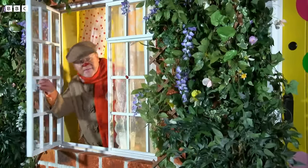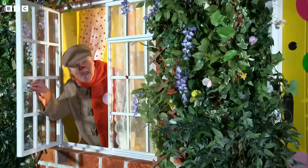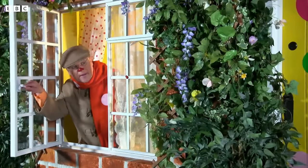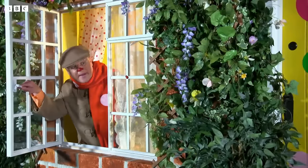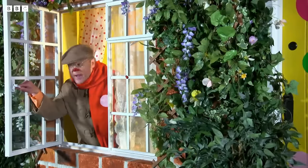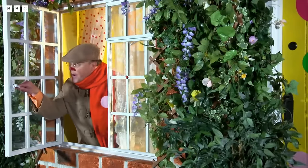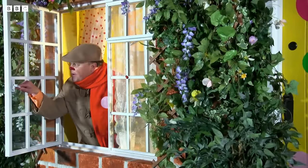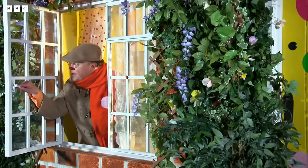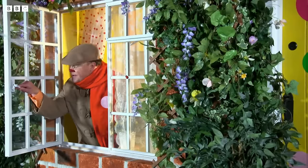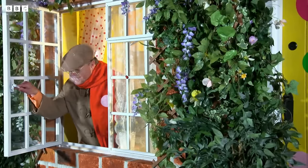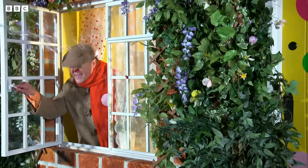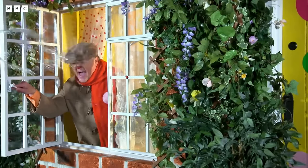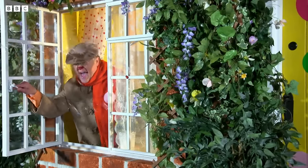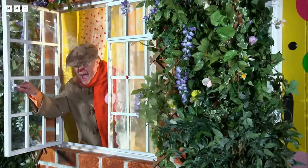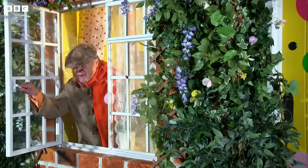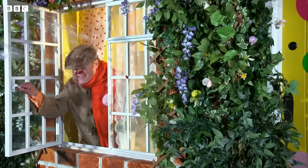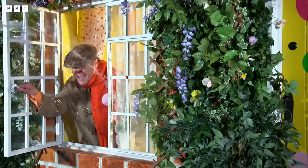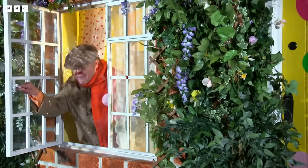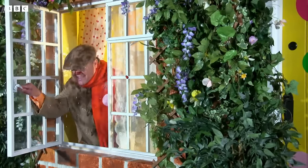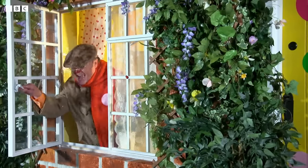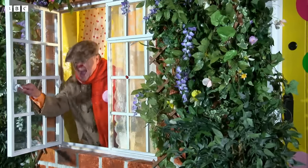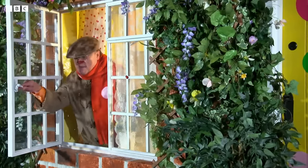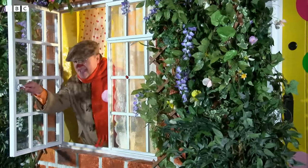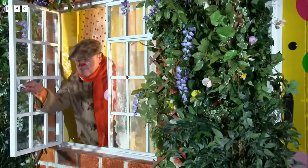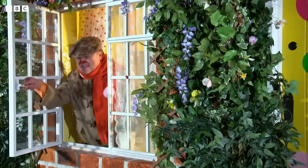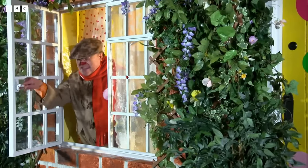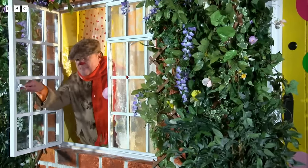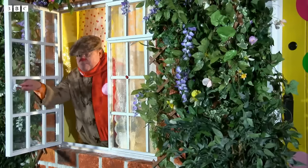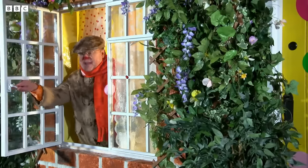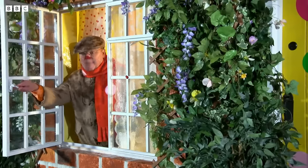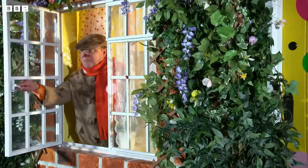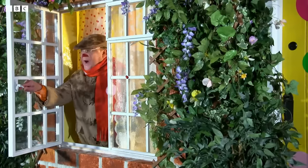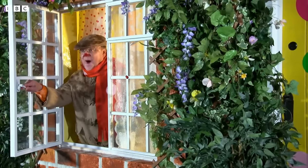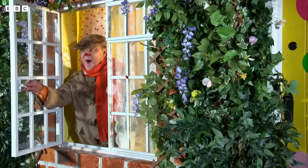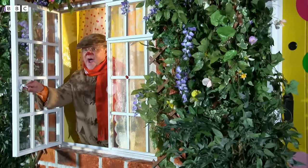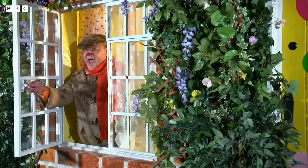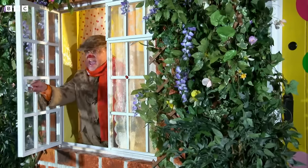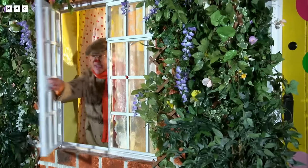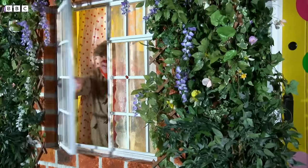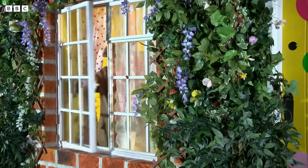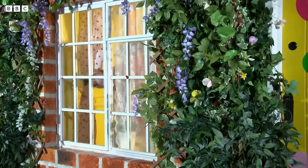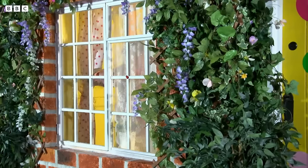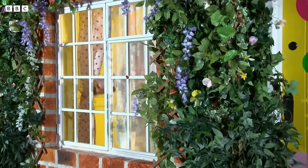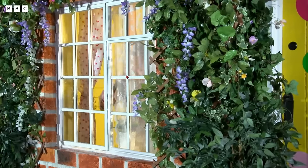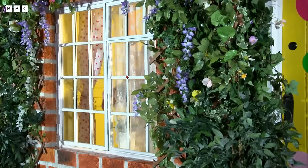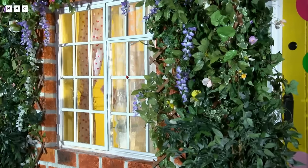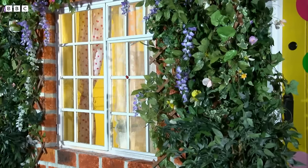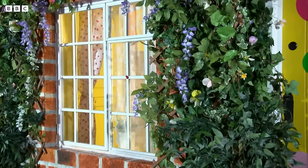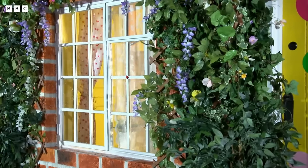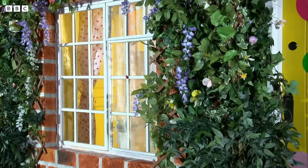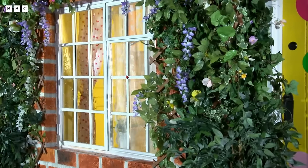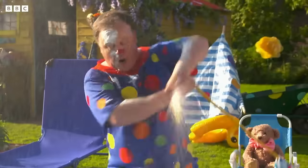push going on. No! You're a boy! Sorry, Grandad!